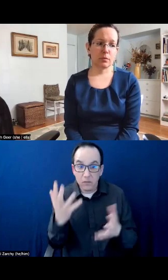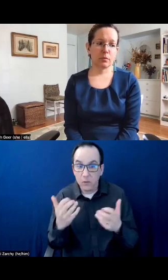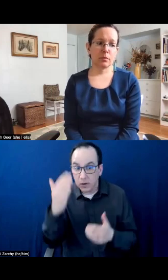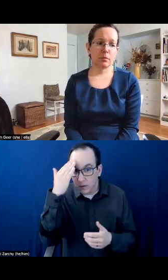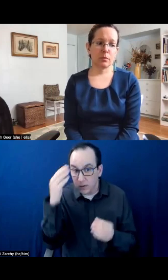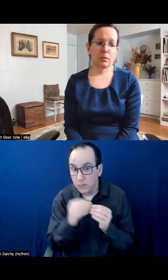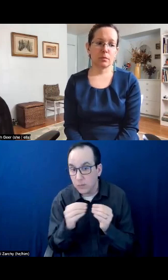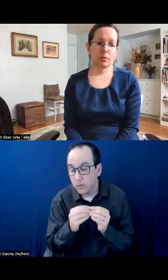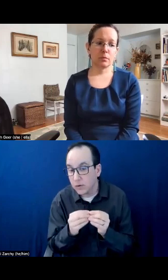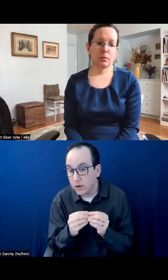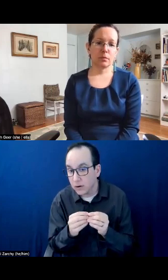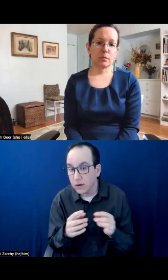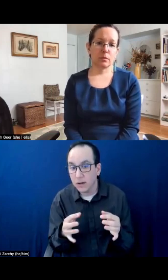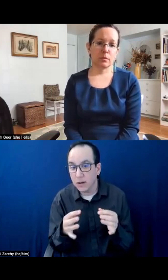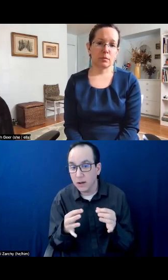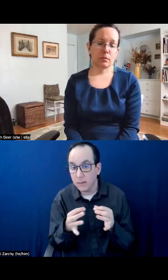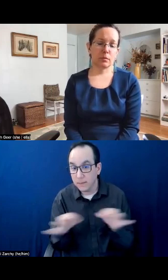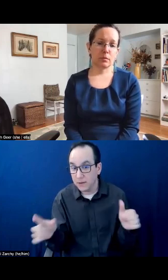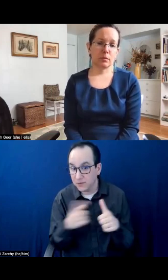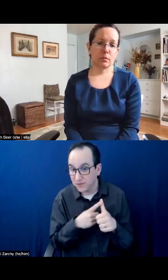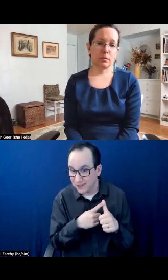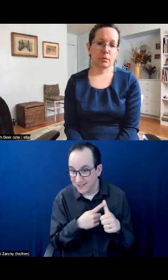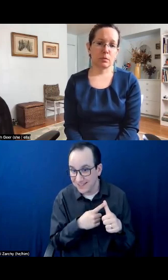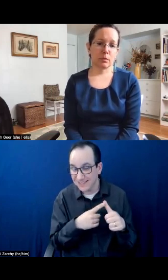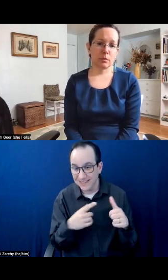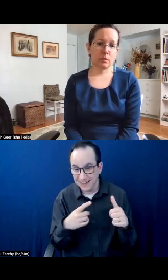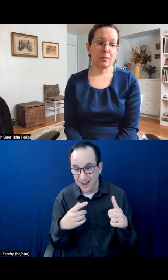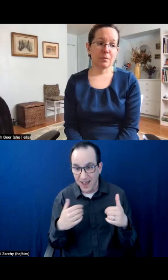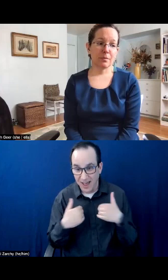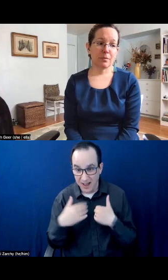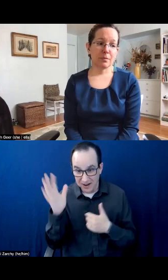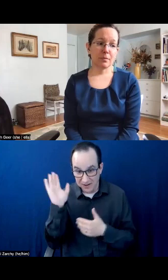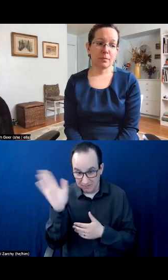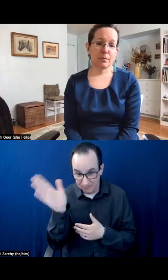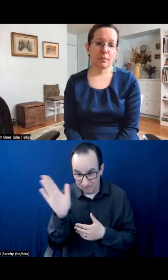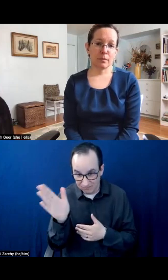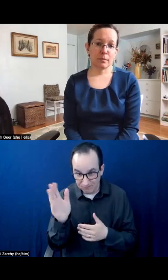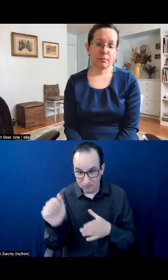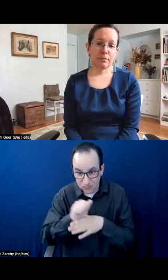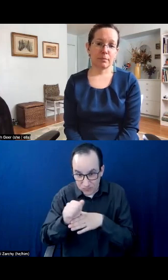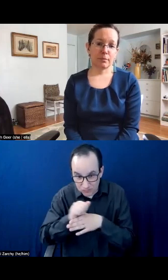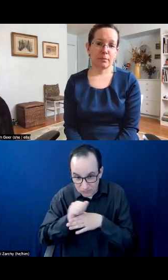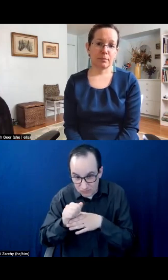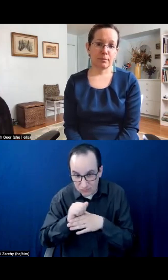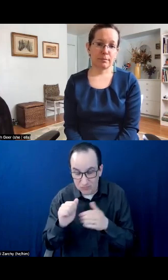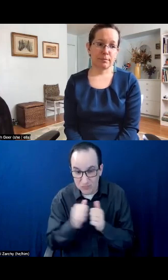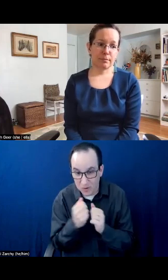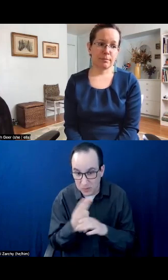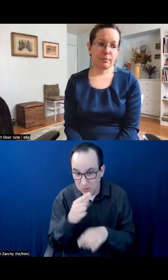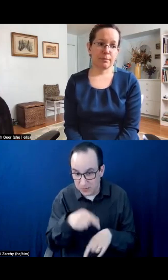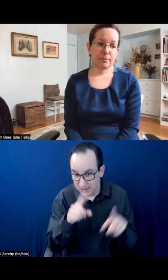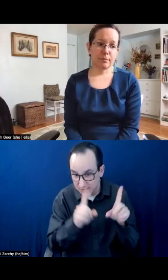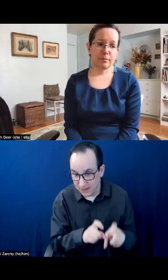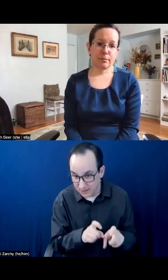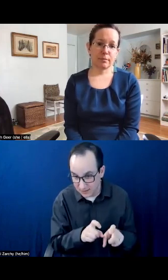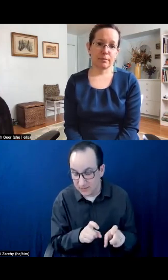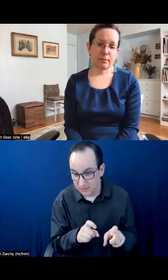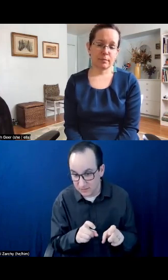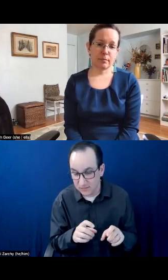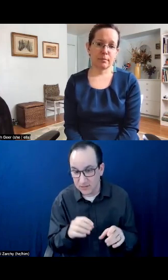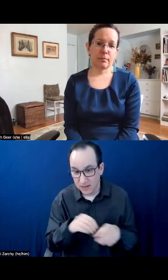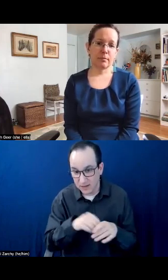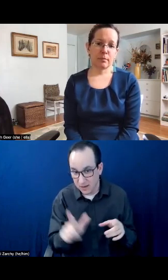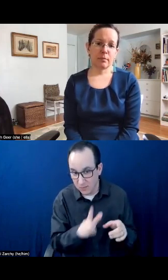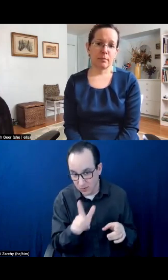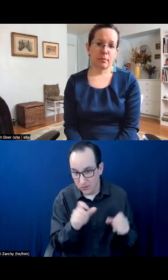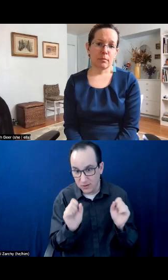standardized for age 6 to 10. And if you want to know more about language first, there is a presentation about using